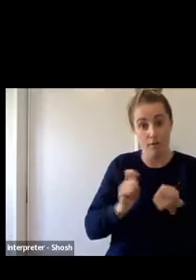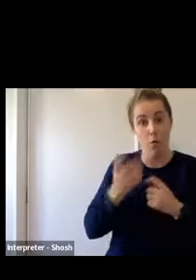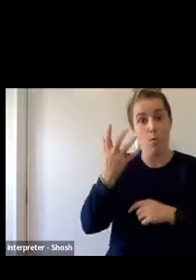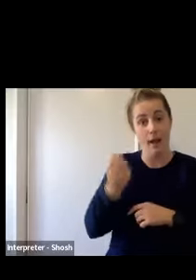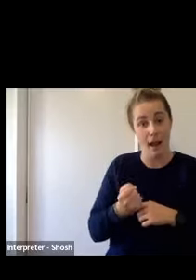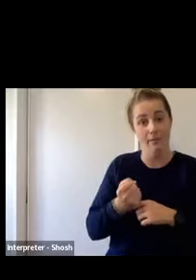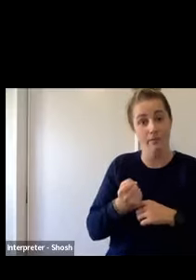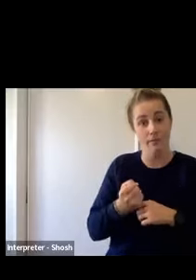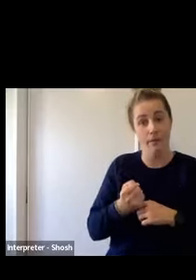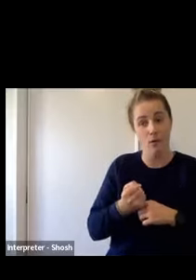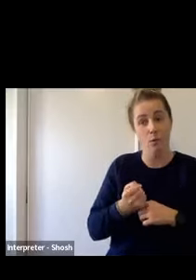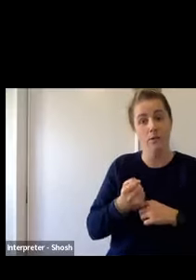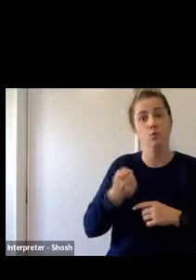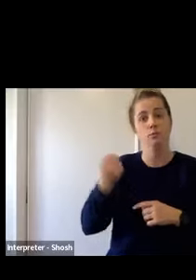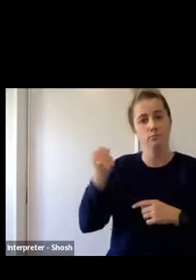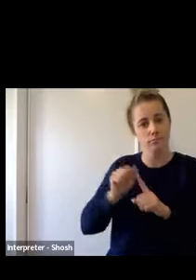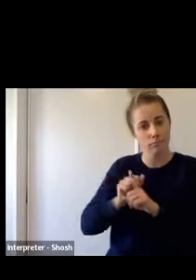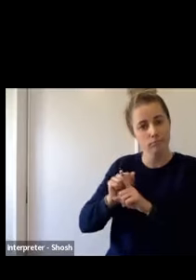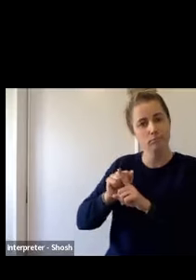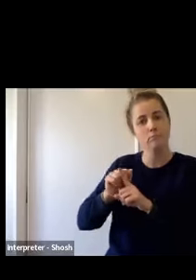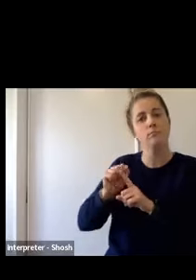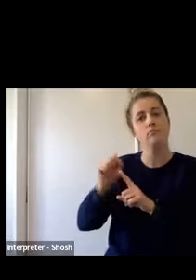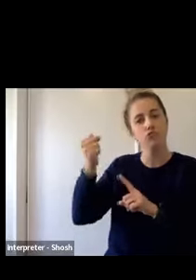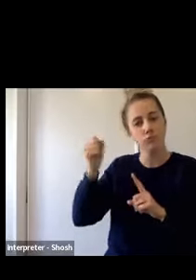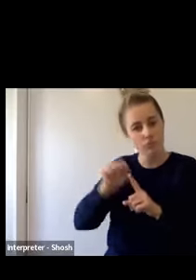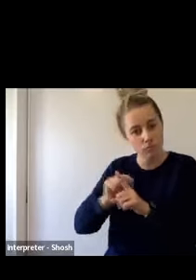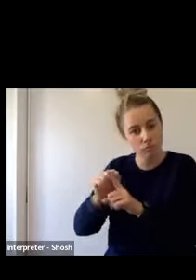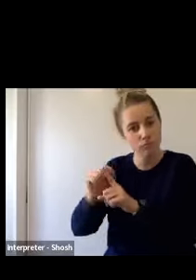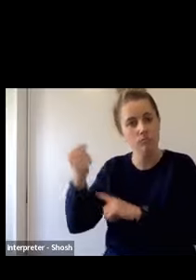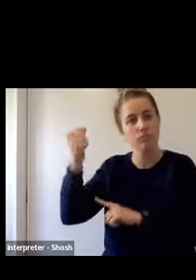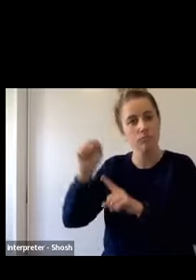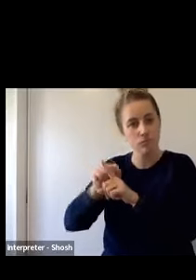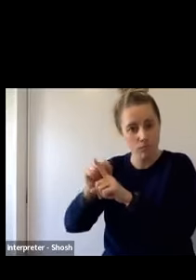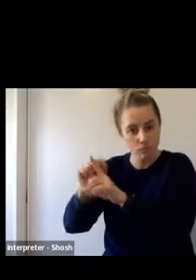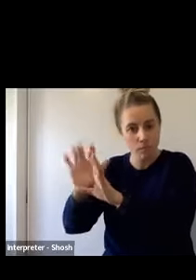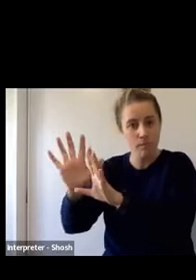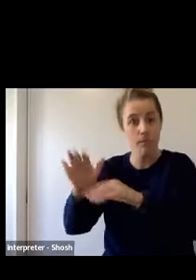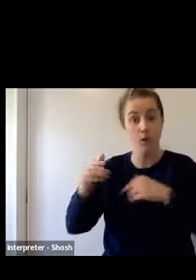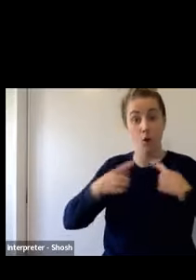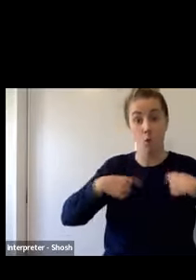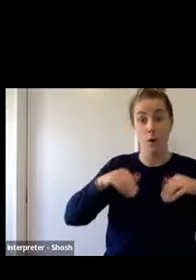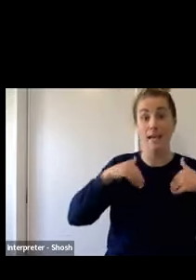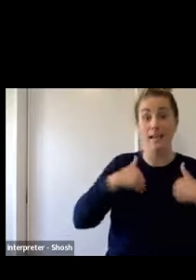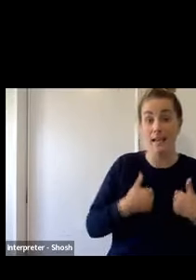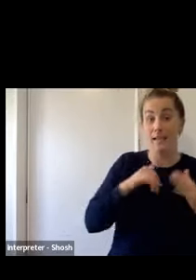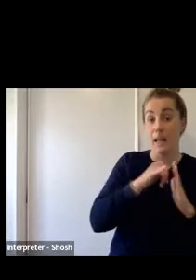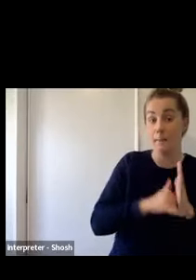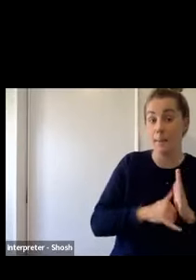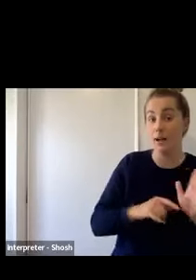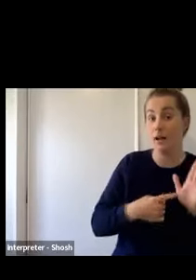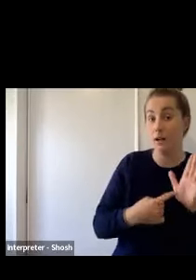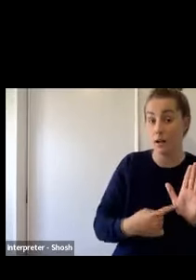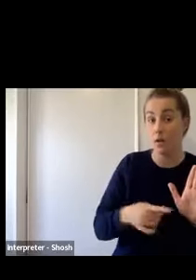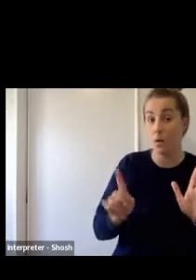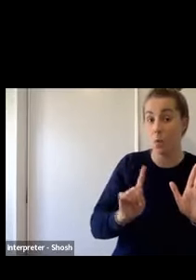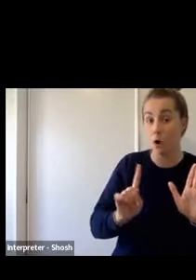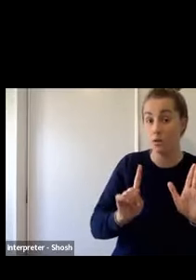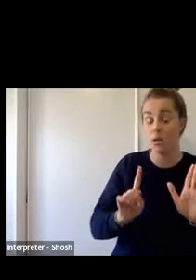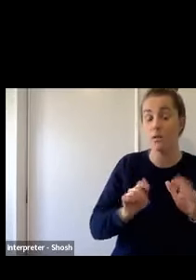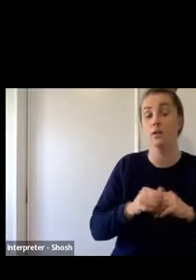few terms. And so what we need is a bill that